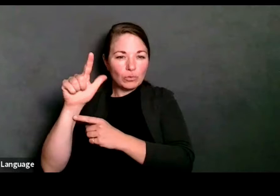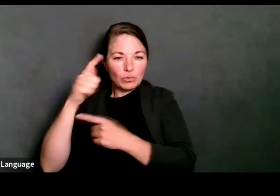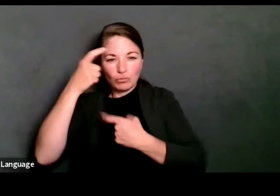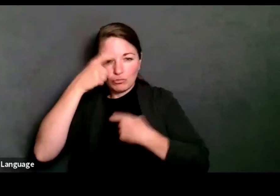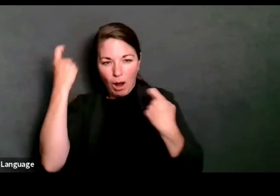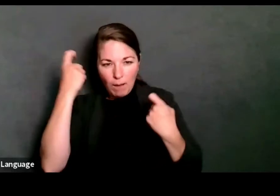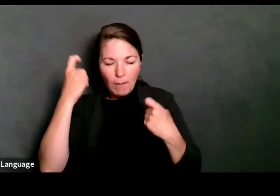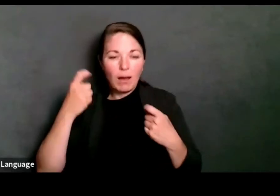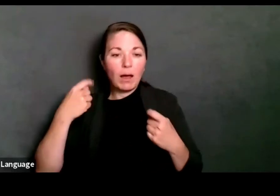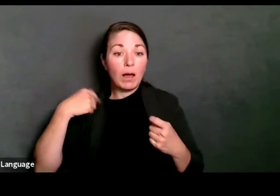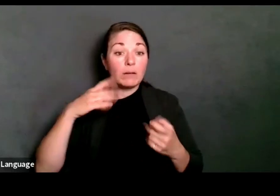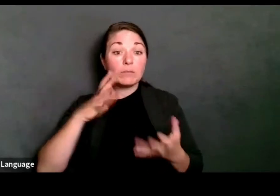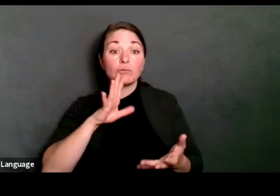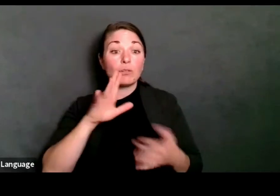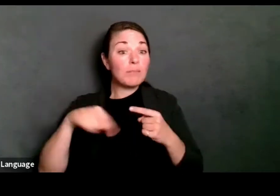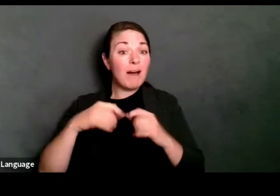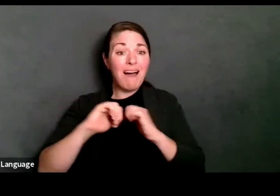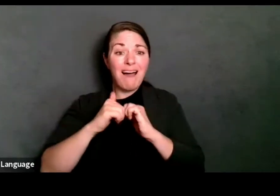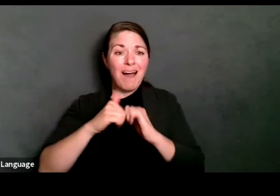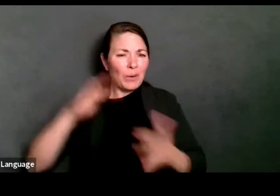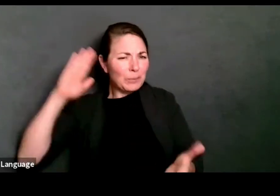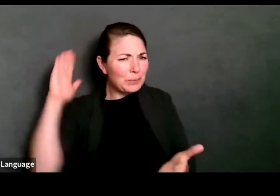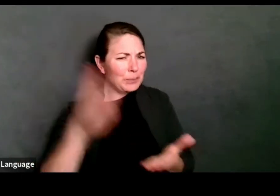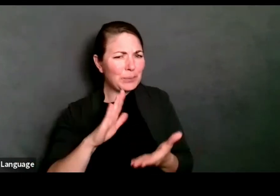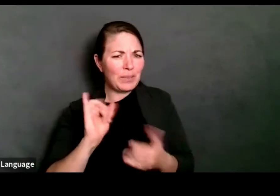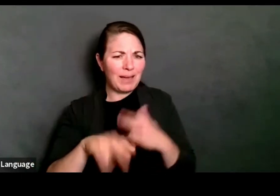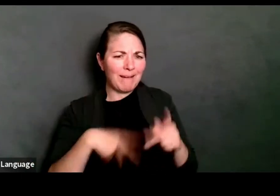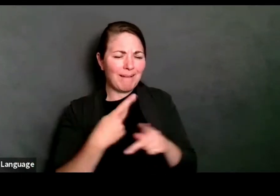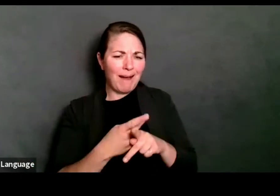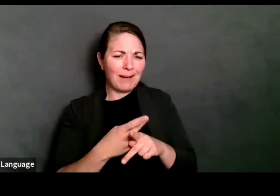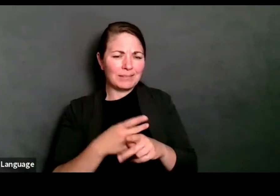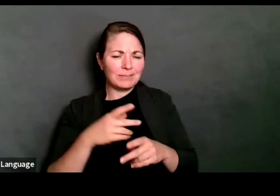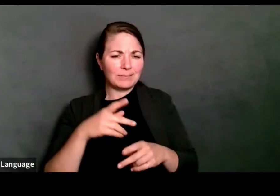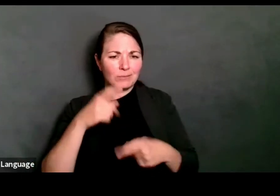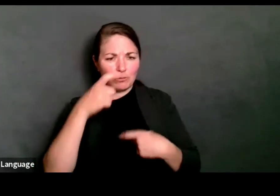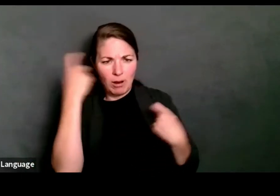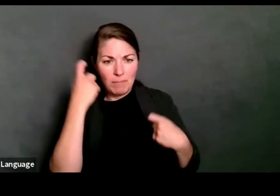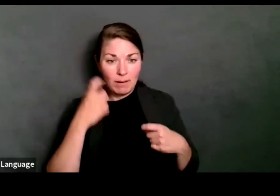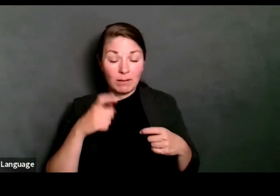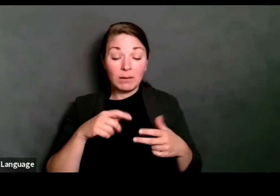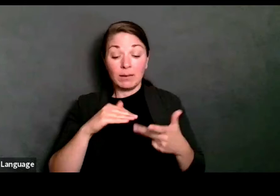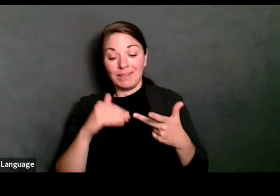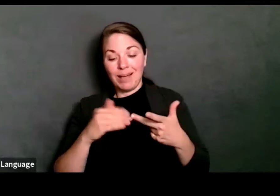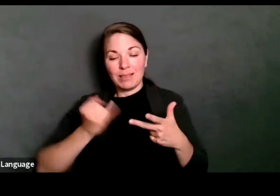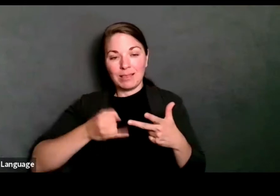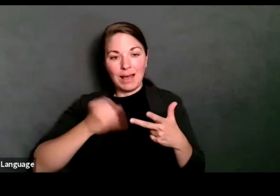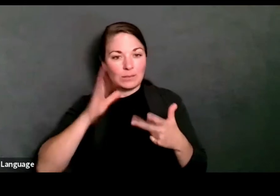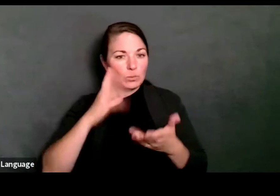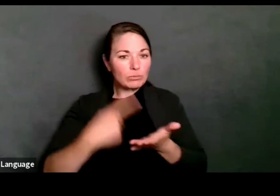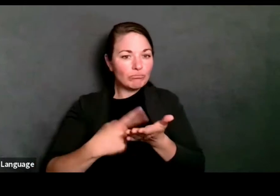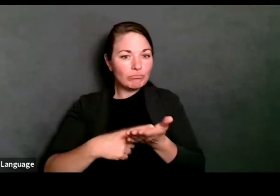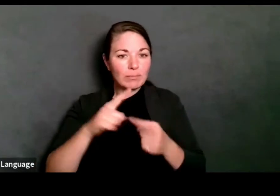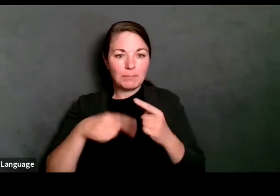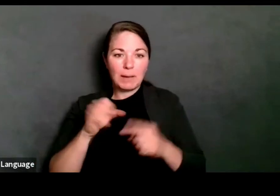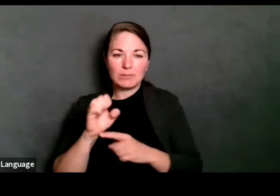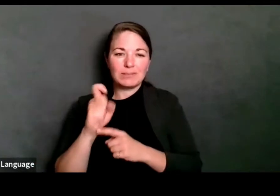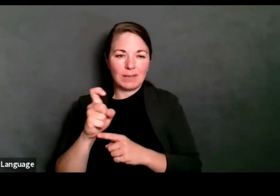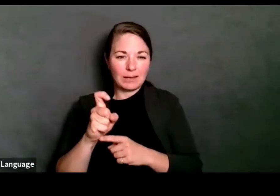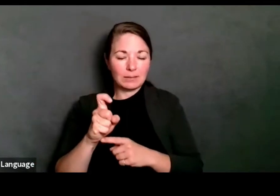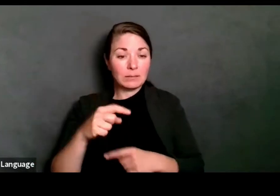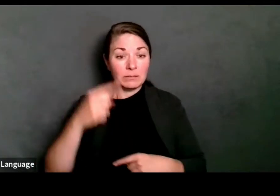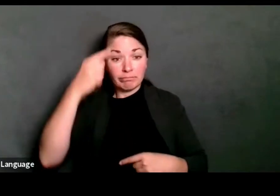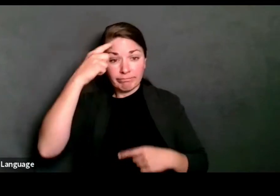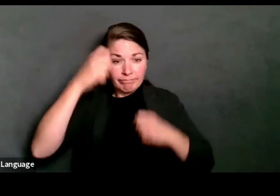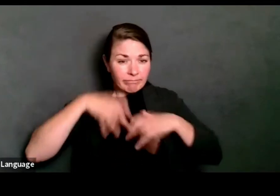mitigate this form of trauma. And then we'll finally talk about sex specifically, covering some really important issues related